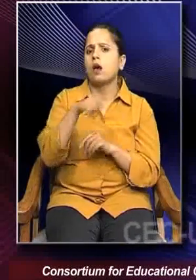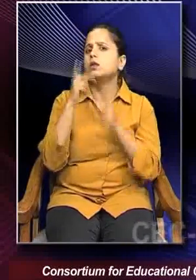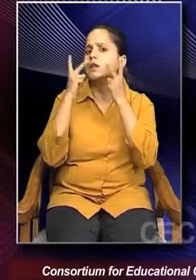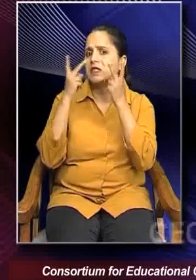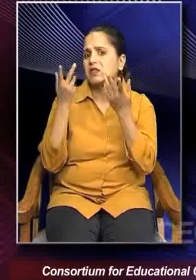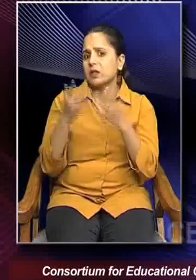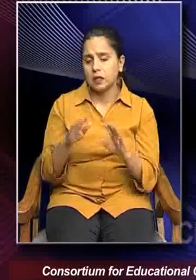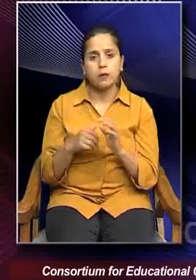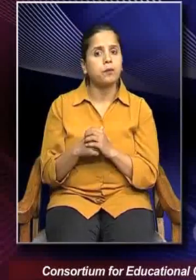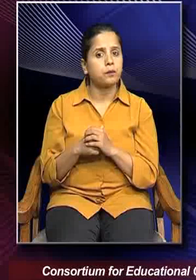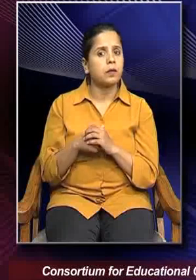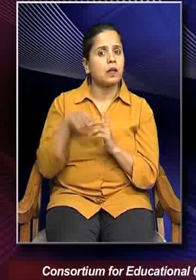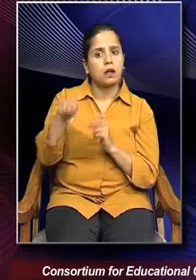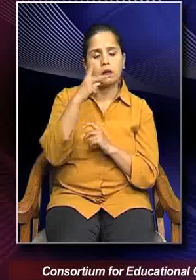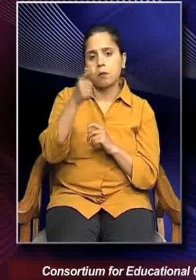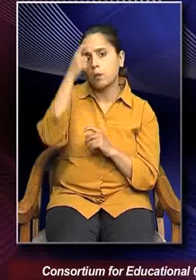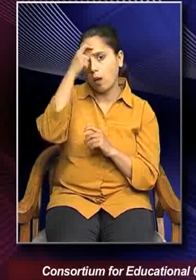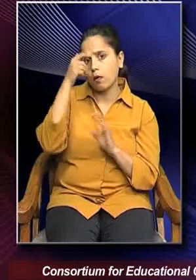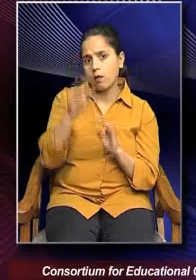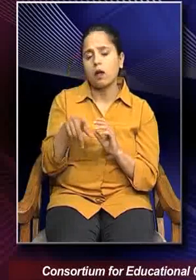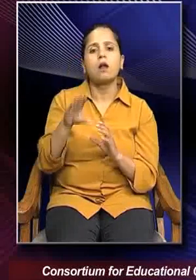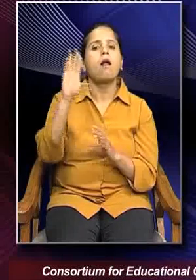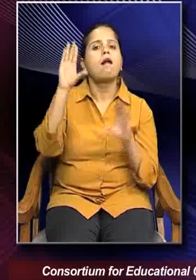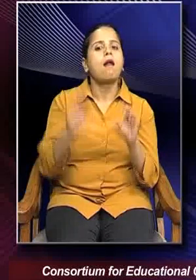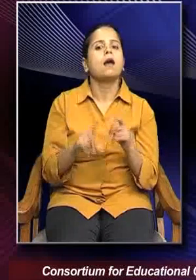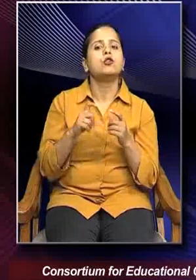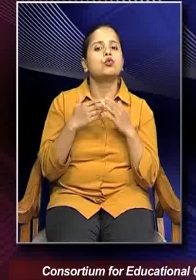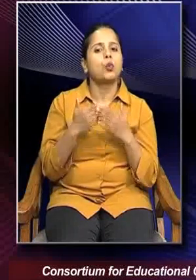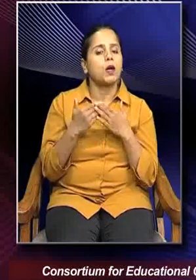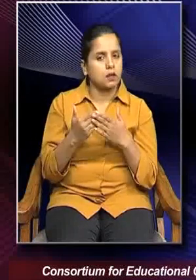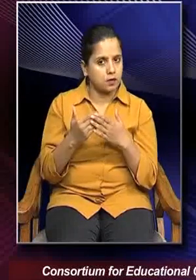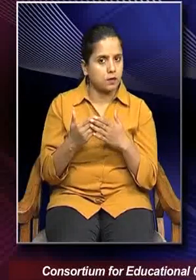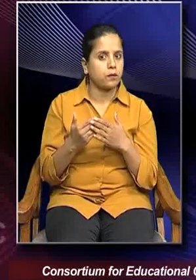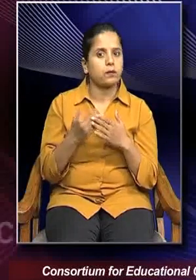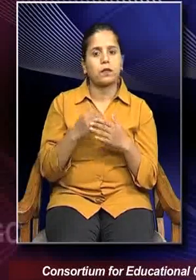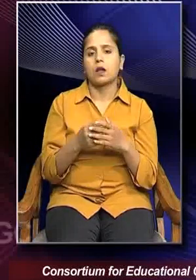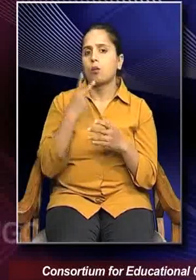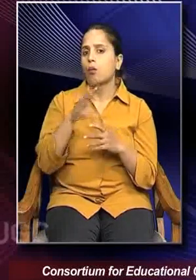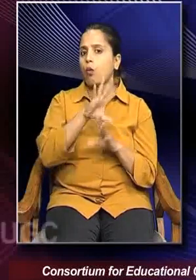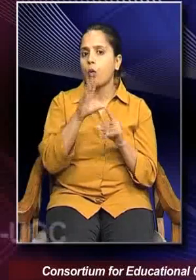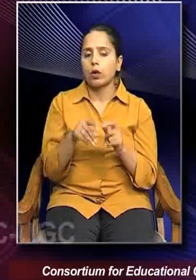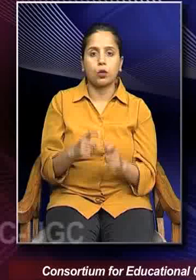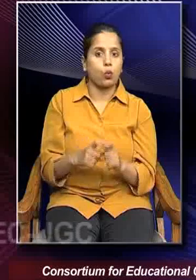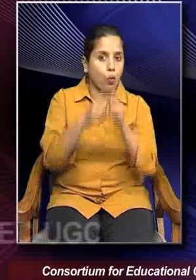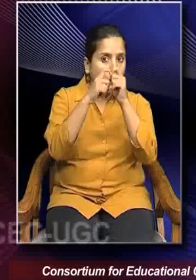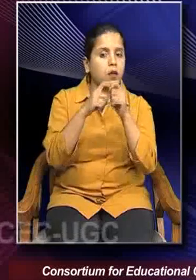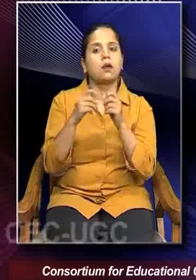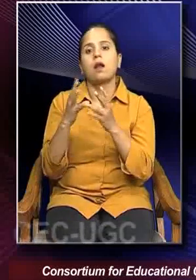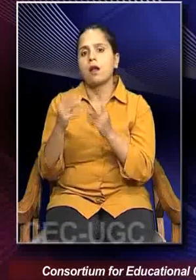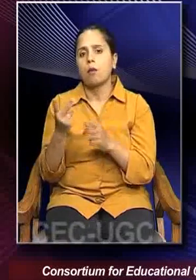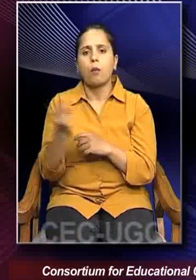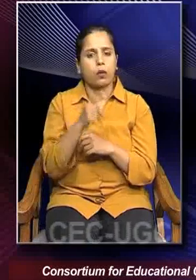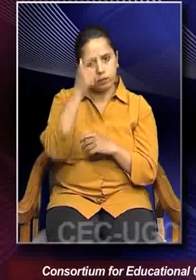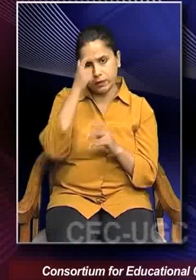that there is a issue of lack of education, and both the quantity and the quality of education is a big